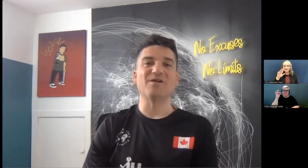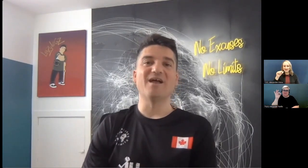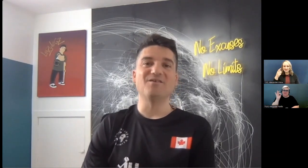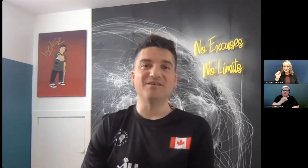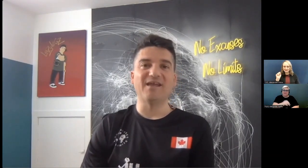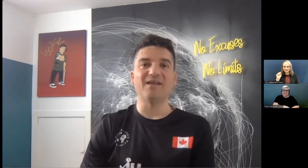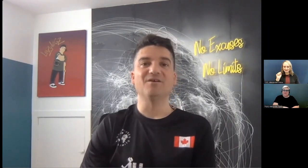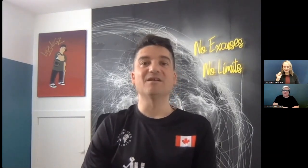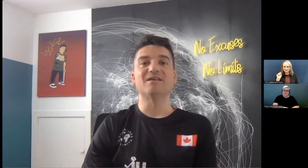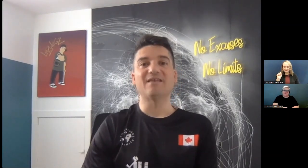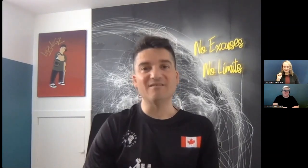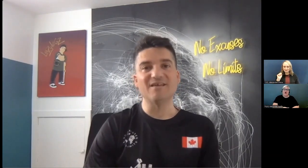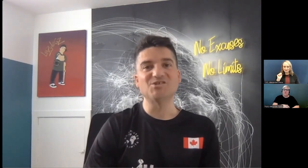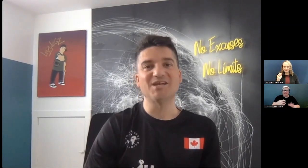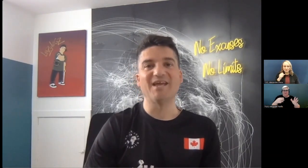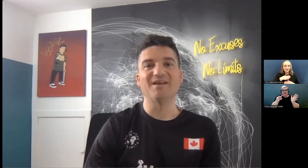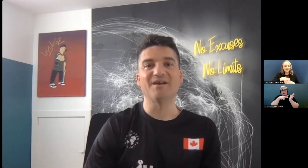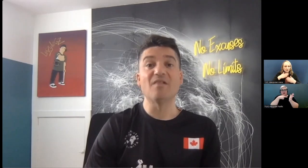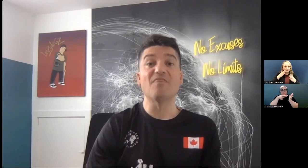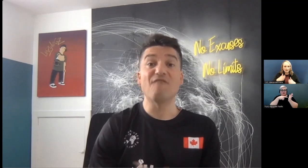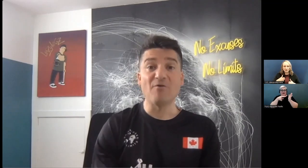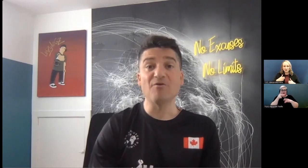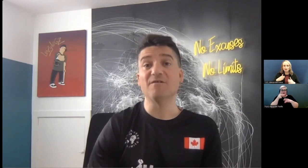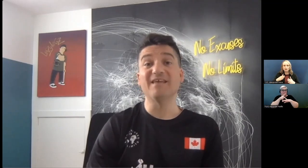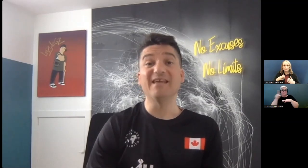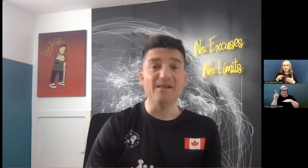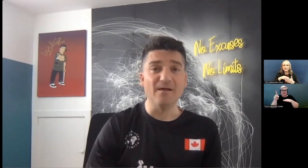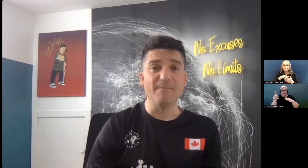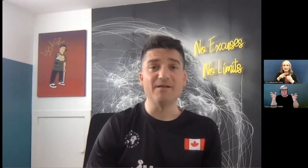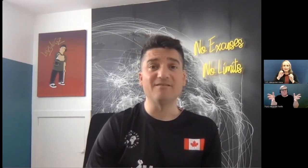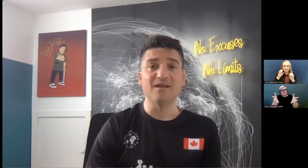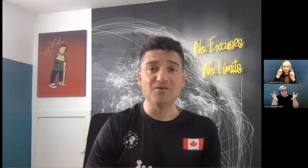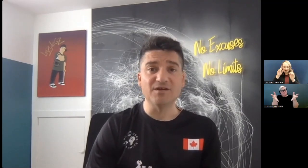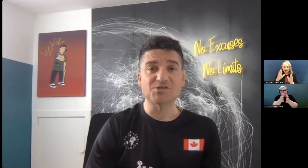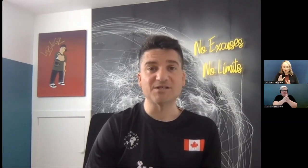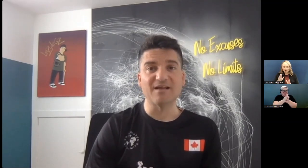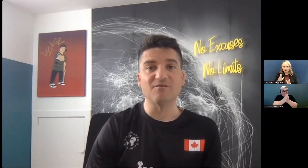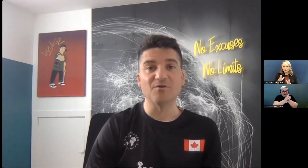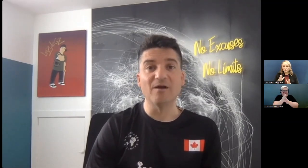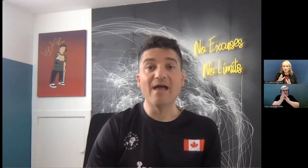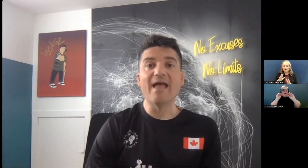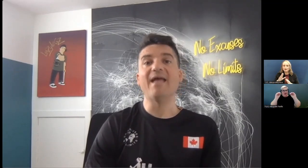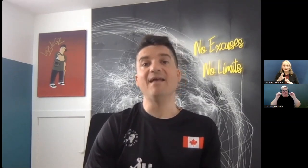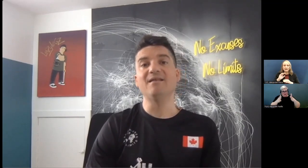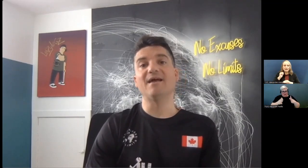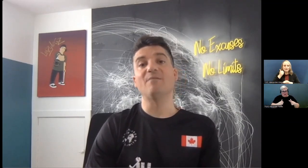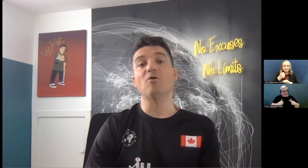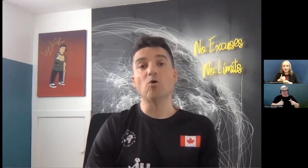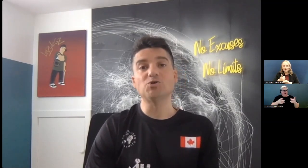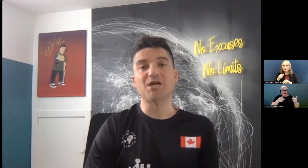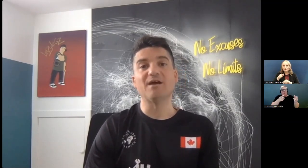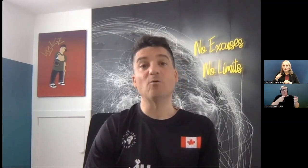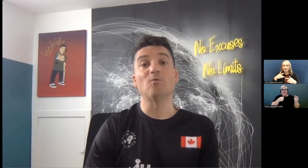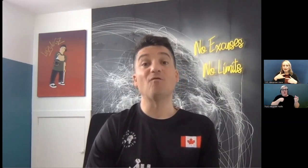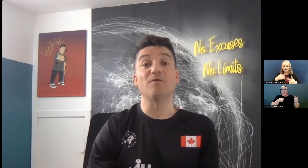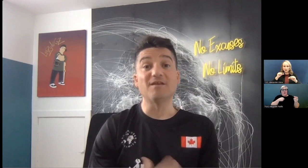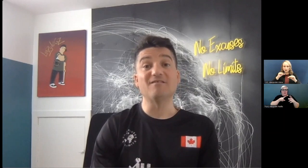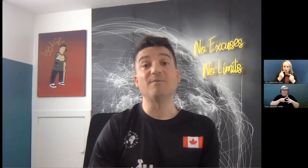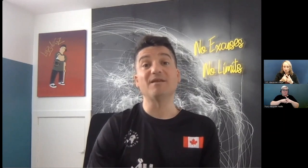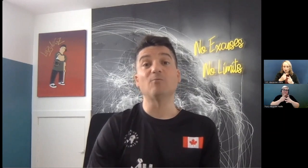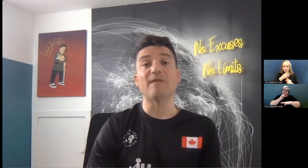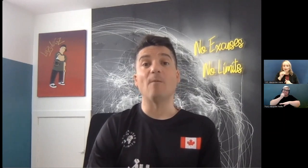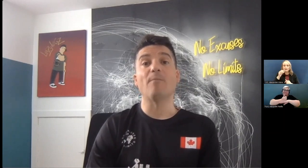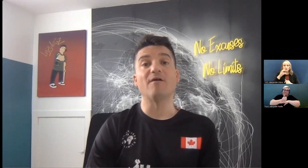Legs. Entertainer, dance educator, the founder of the Ill Abilities International Dance Group, and I am a co-chair for